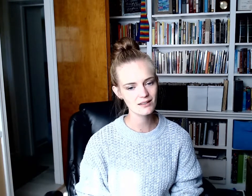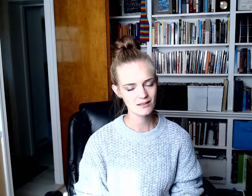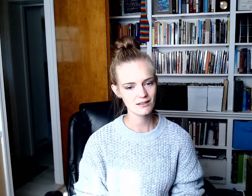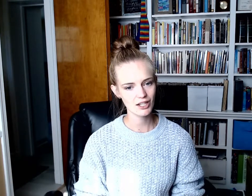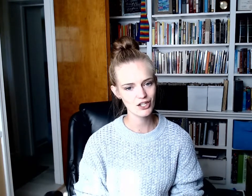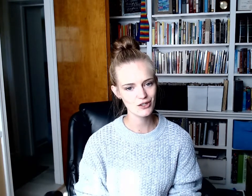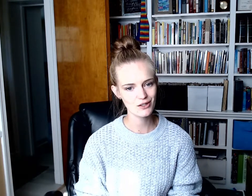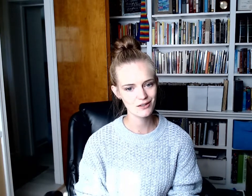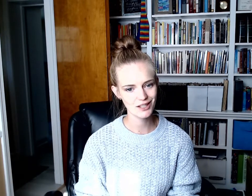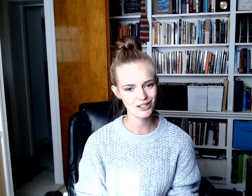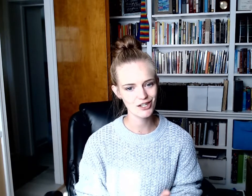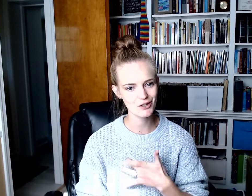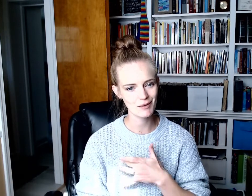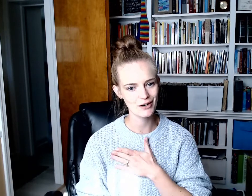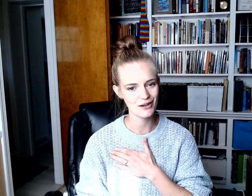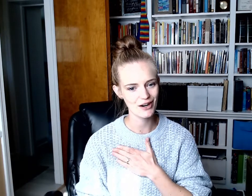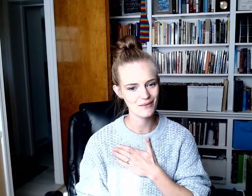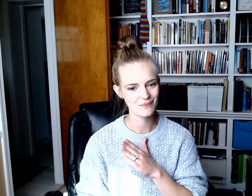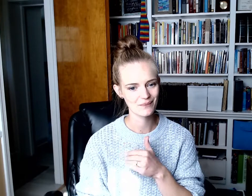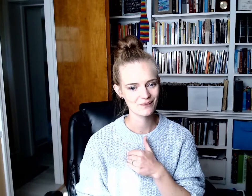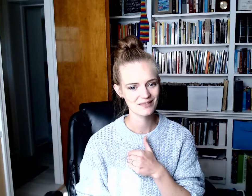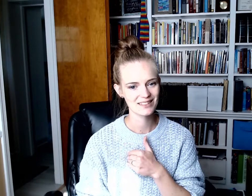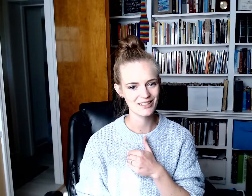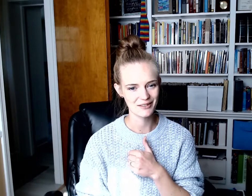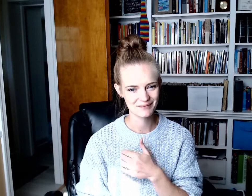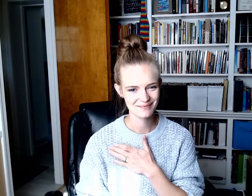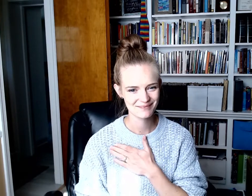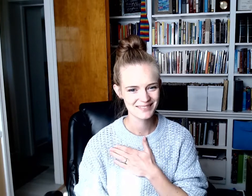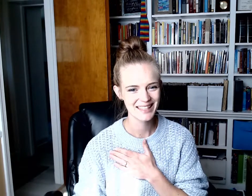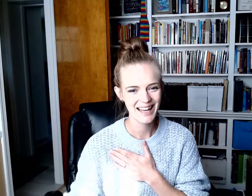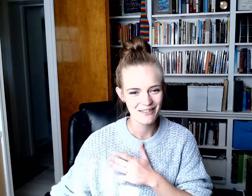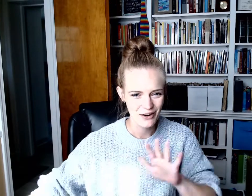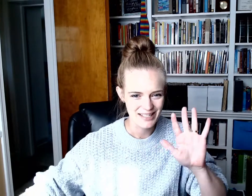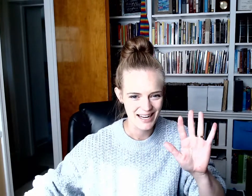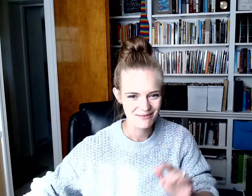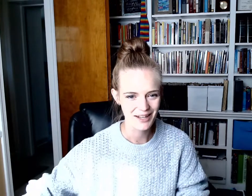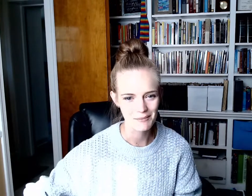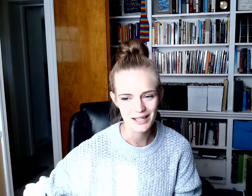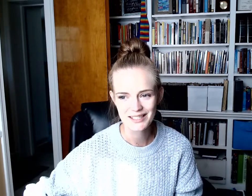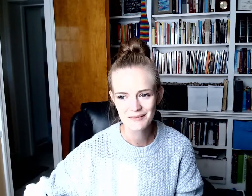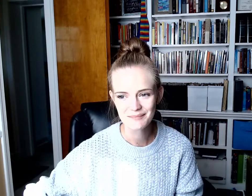touching your spirit, your heart. So have a great day. God bless.